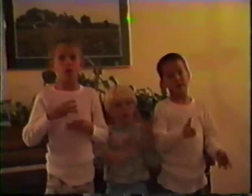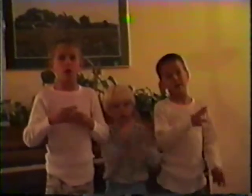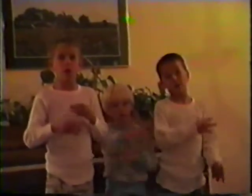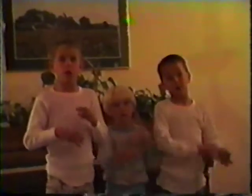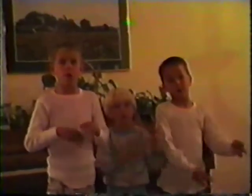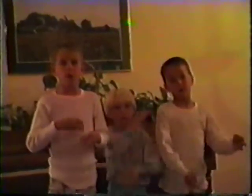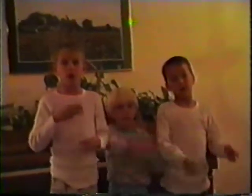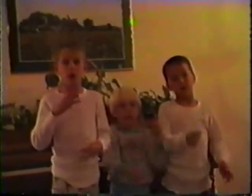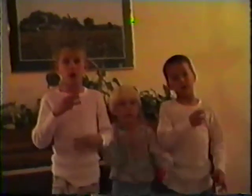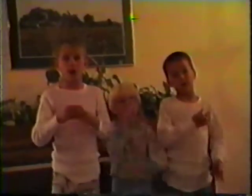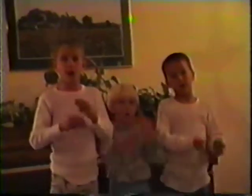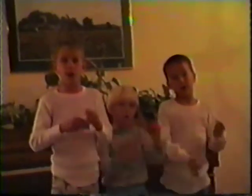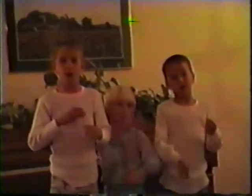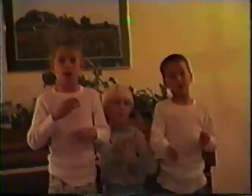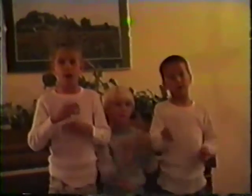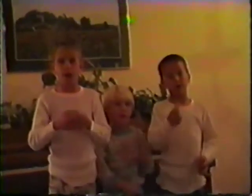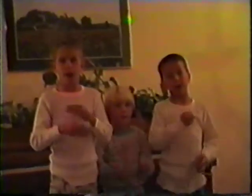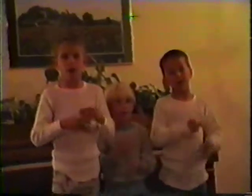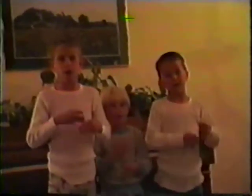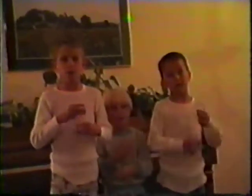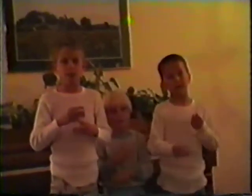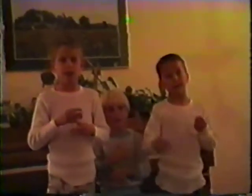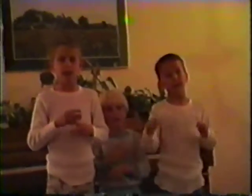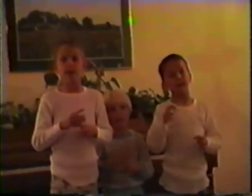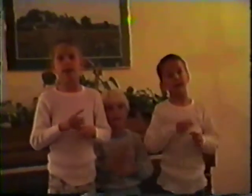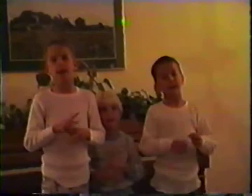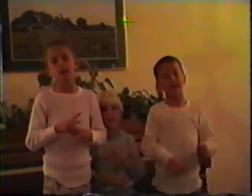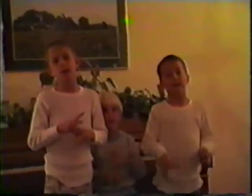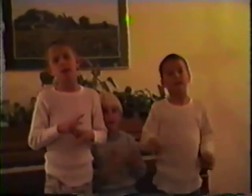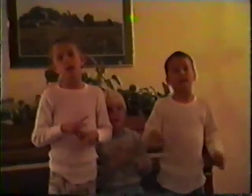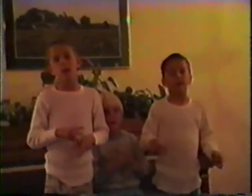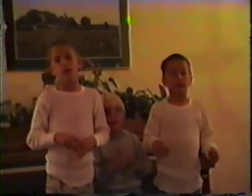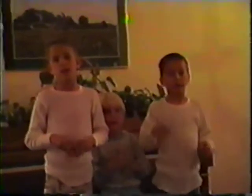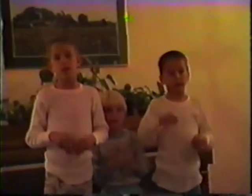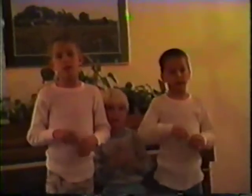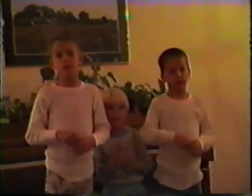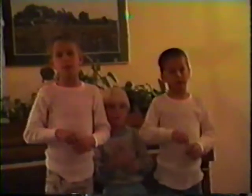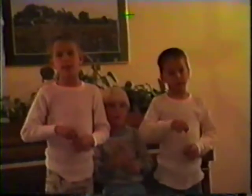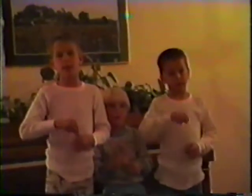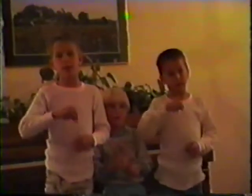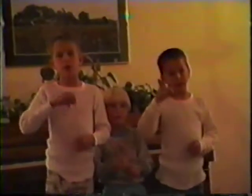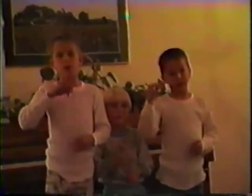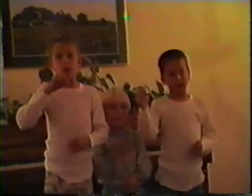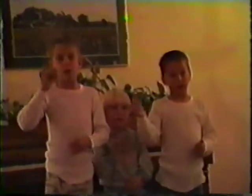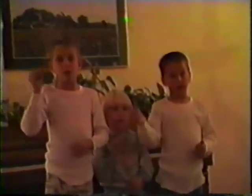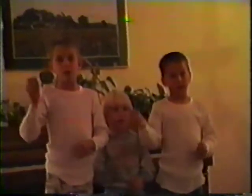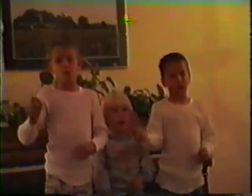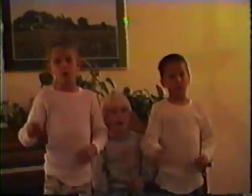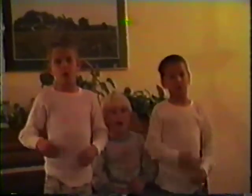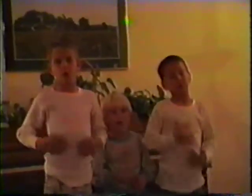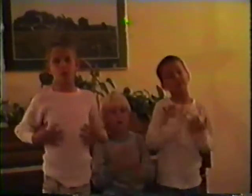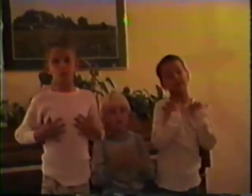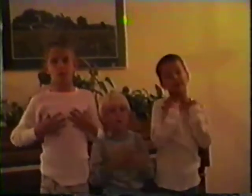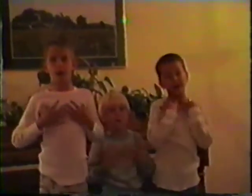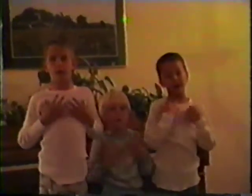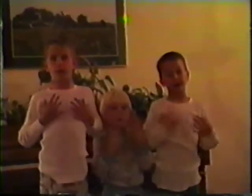the worlds around me. His Spirit holds my